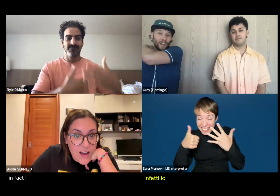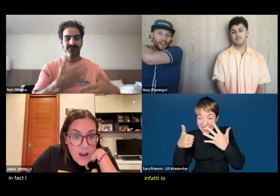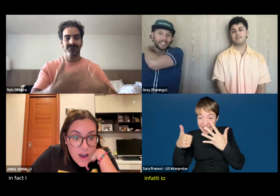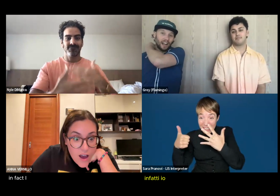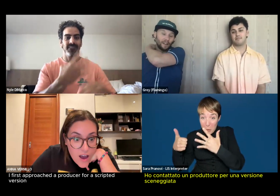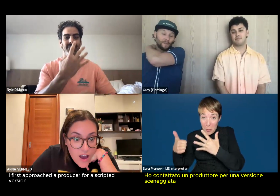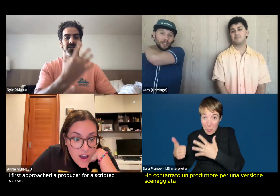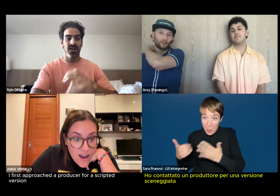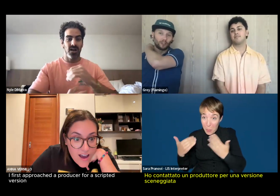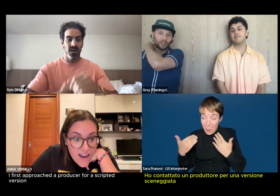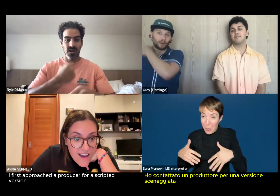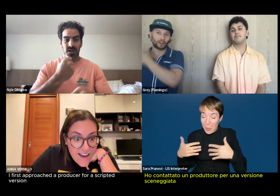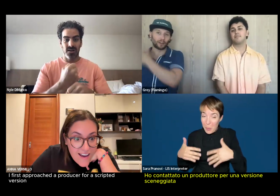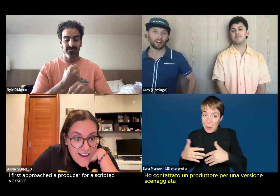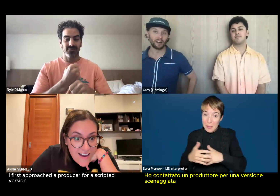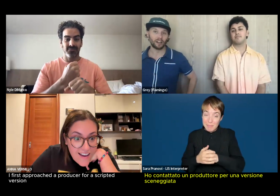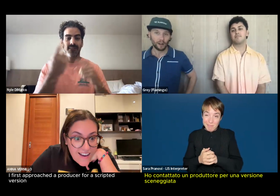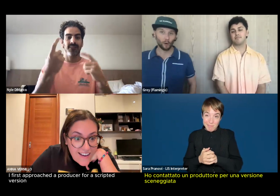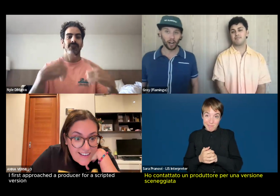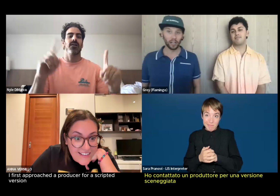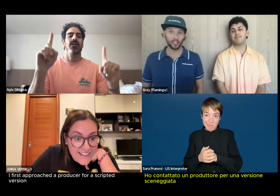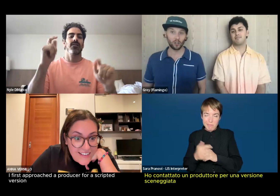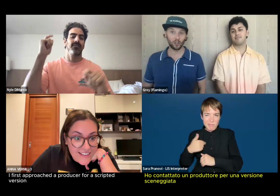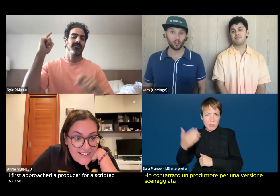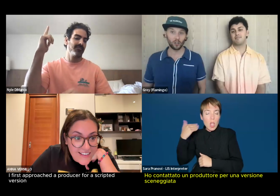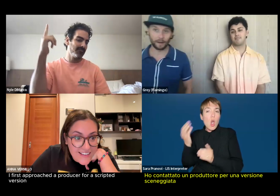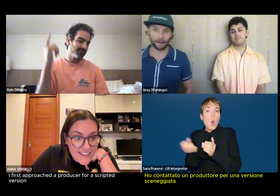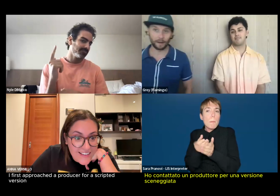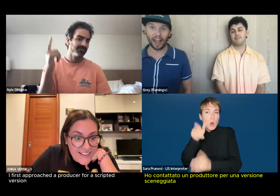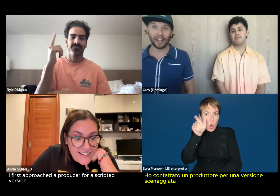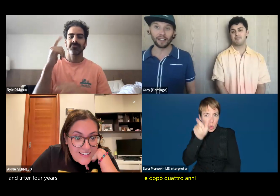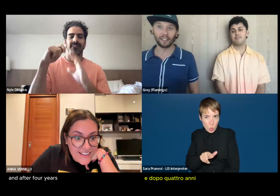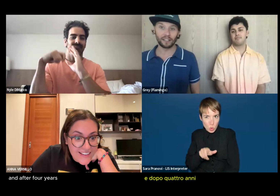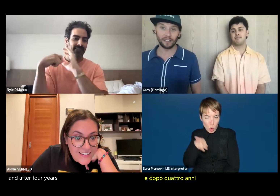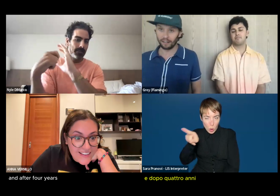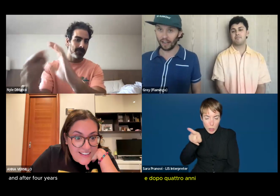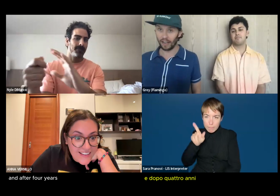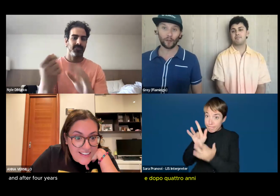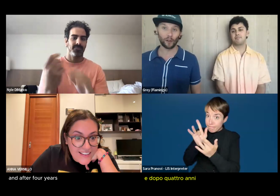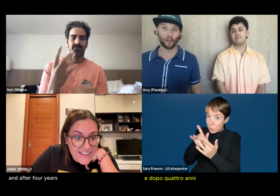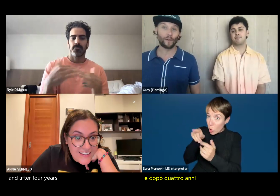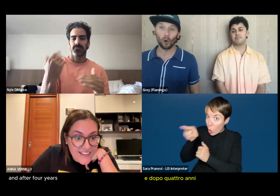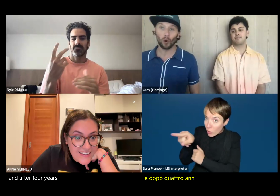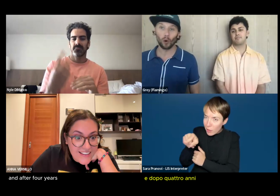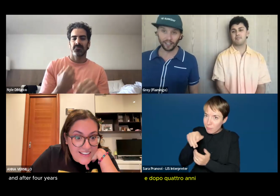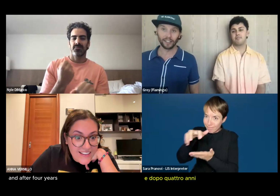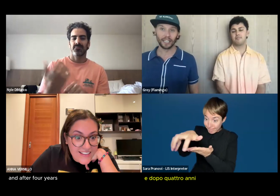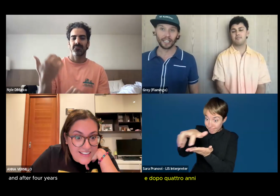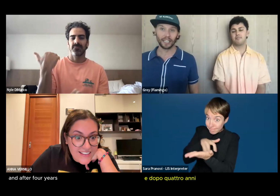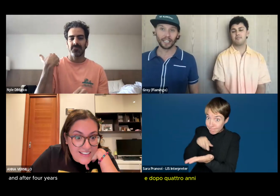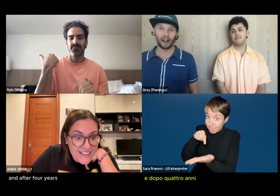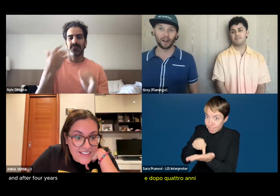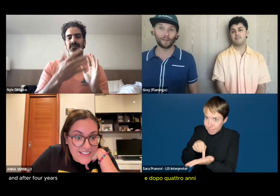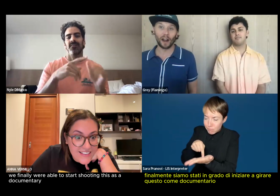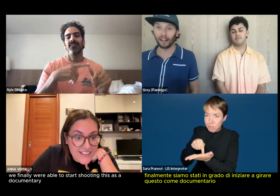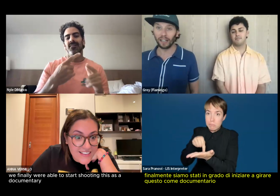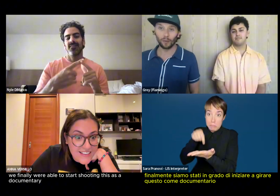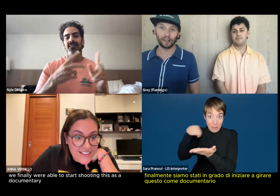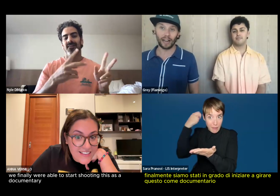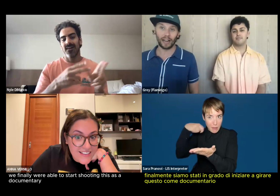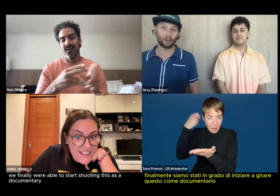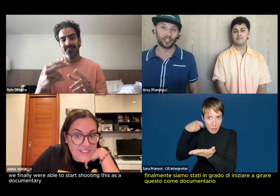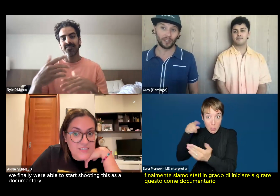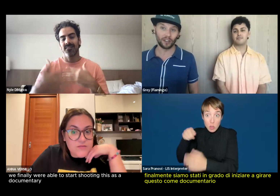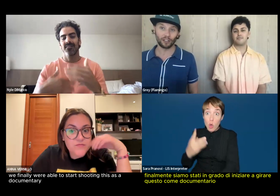in fact, I first approached a producer for a scripted version, and after 4 years, we